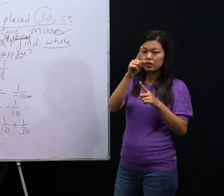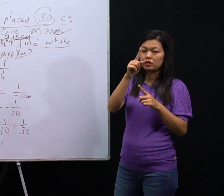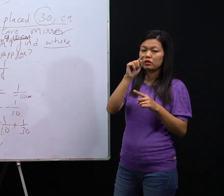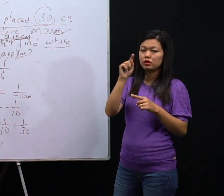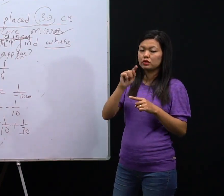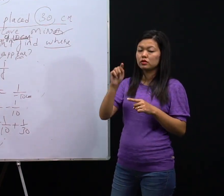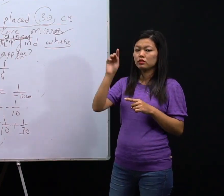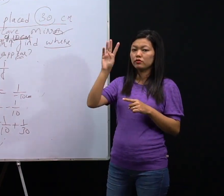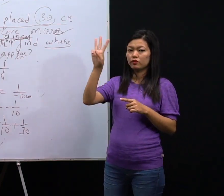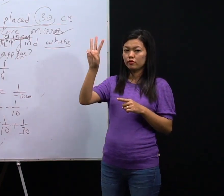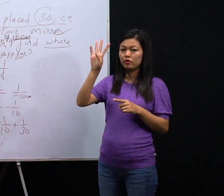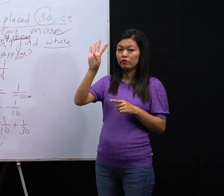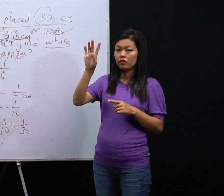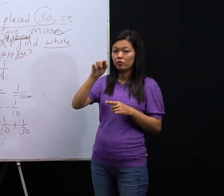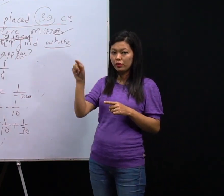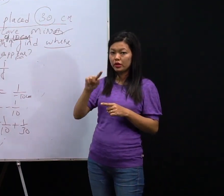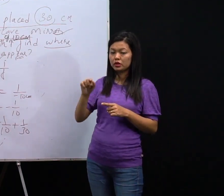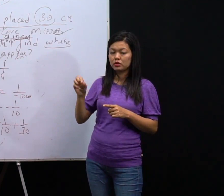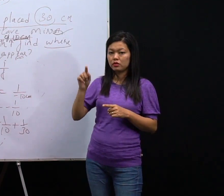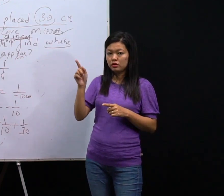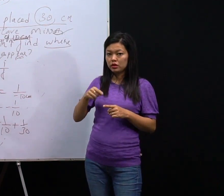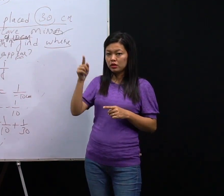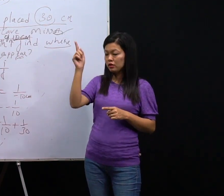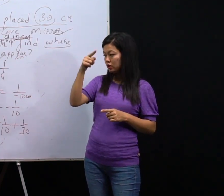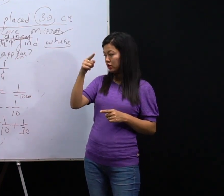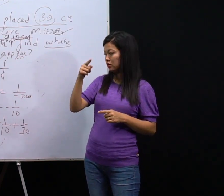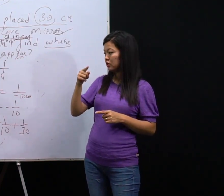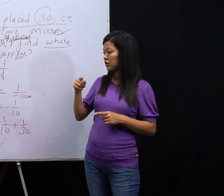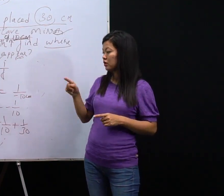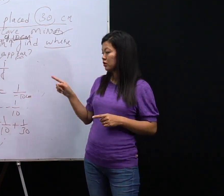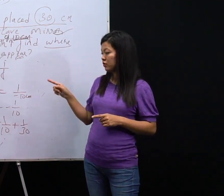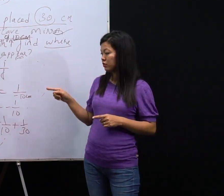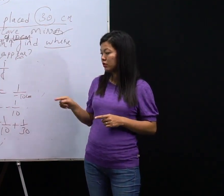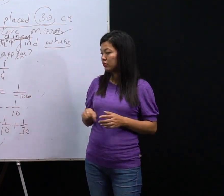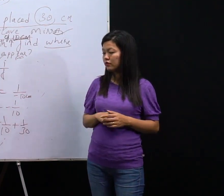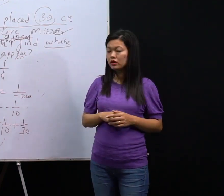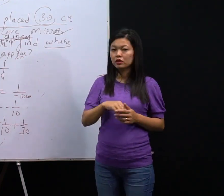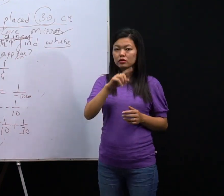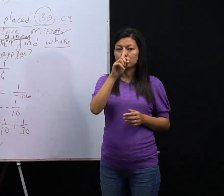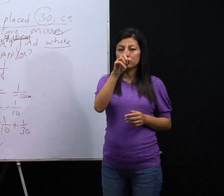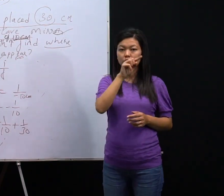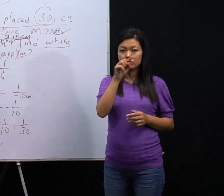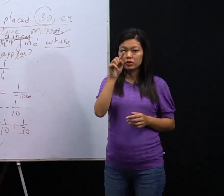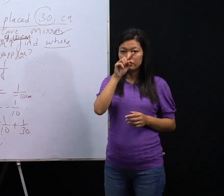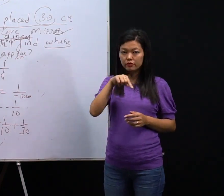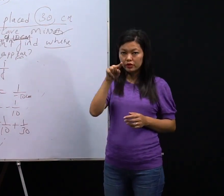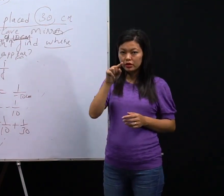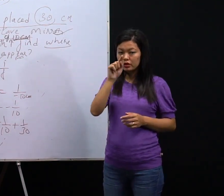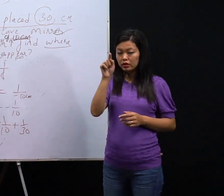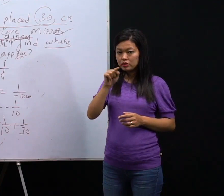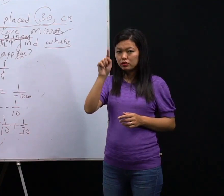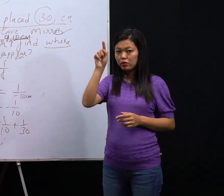1 by 15. So the answer, 1V is minus 1 by 15.